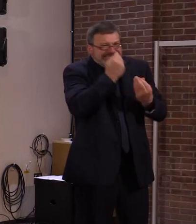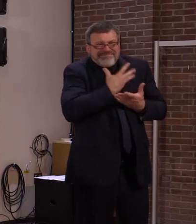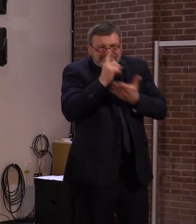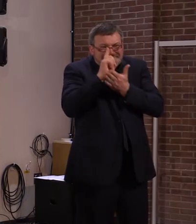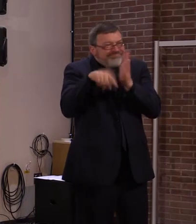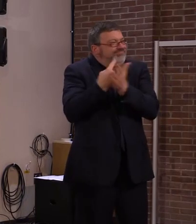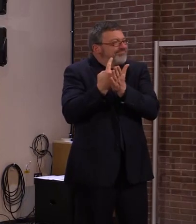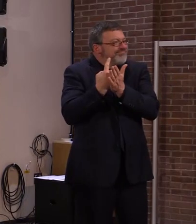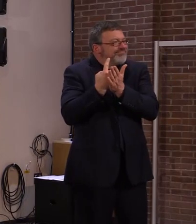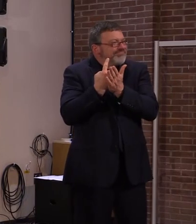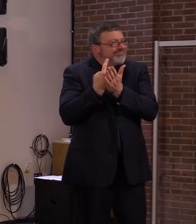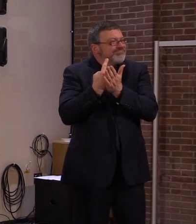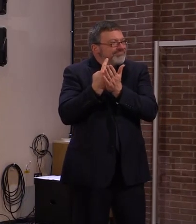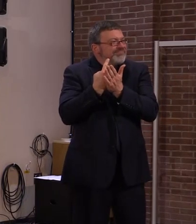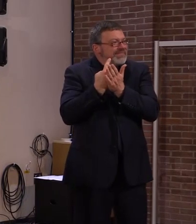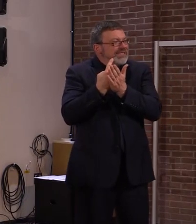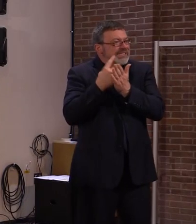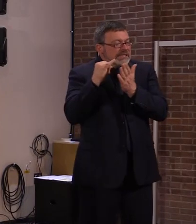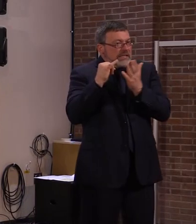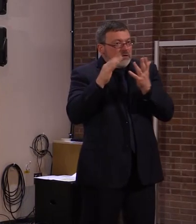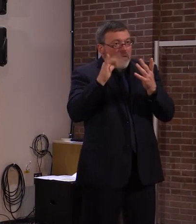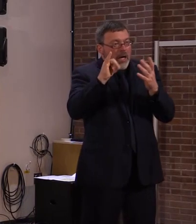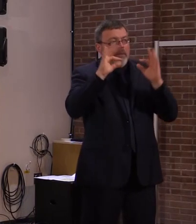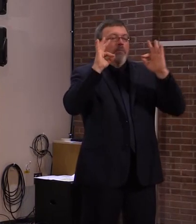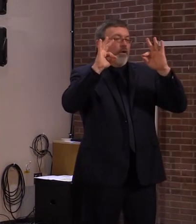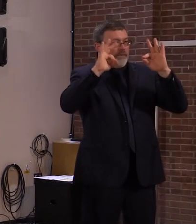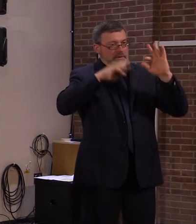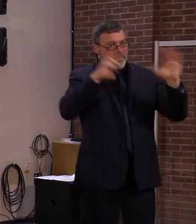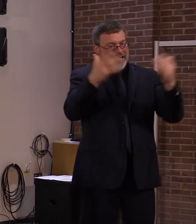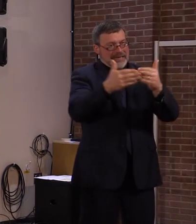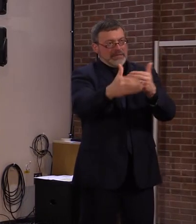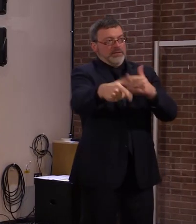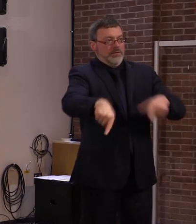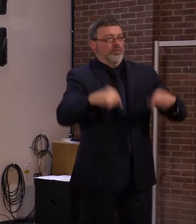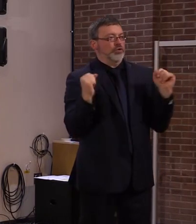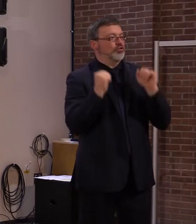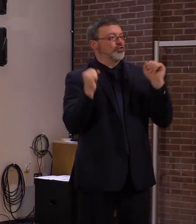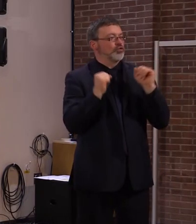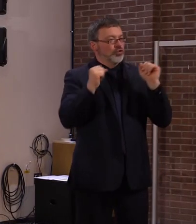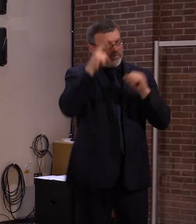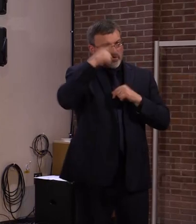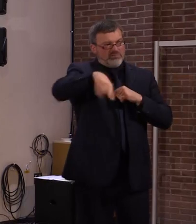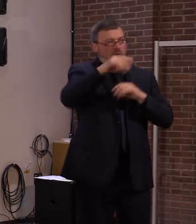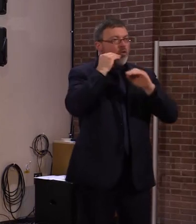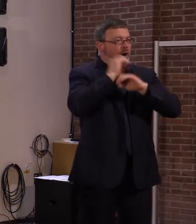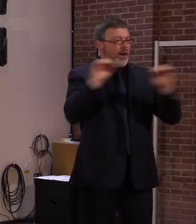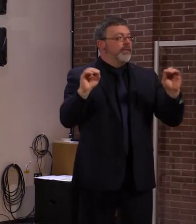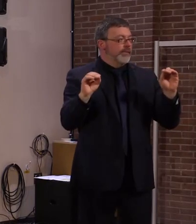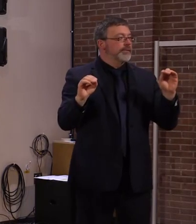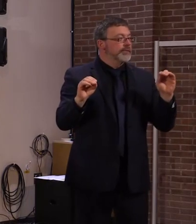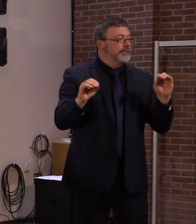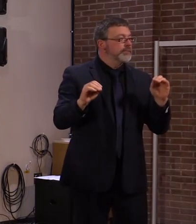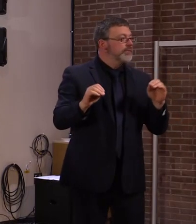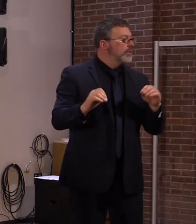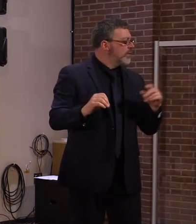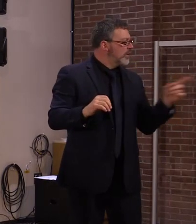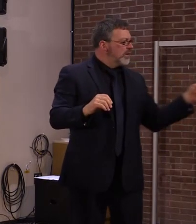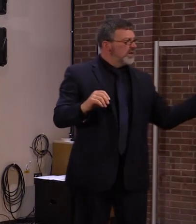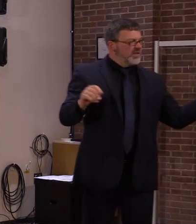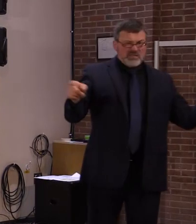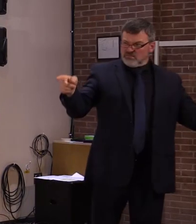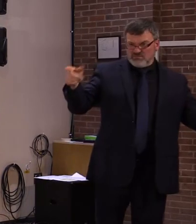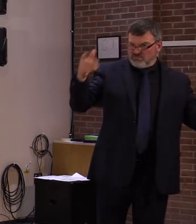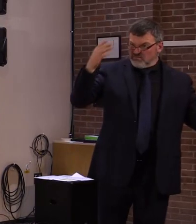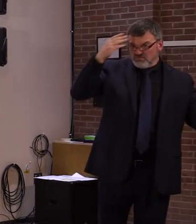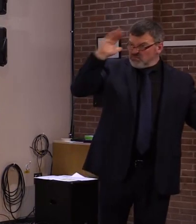we'll be looking at it as we move forward. So you didn't know that you had federal money available to house more people in motels?